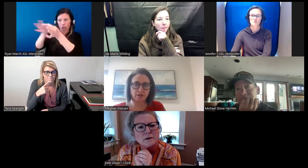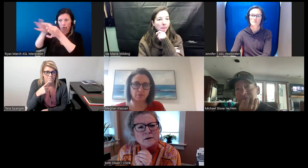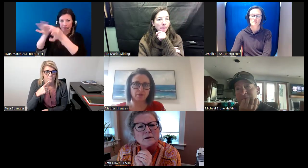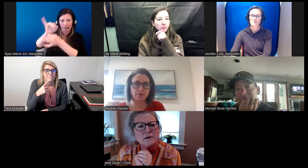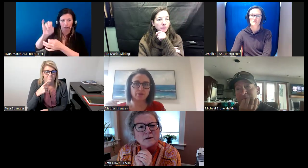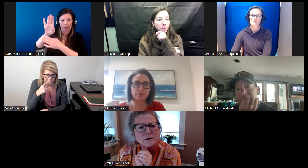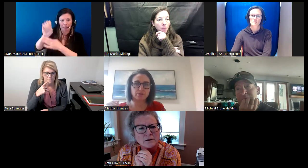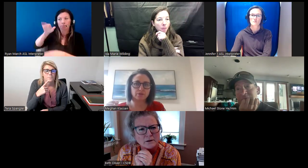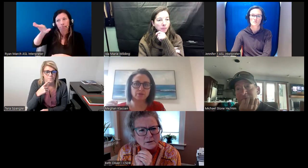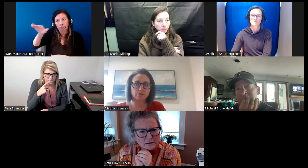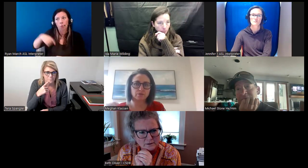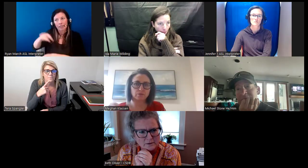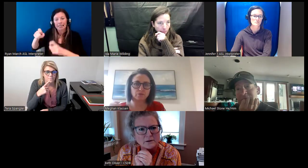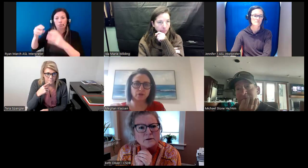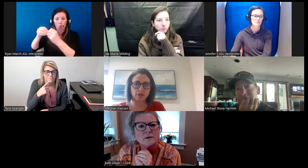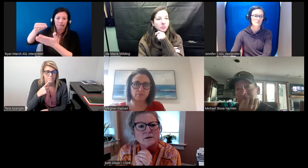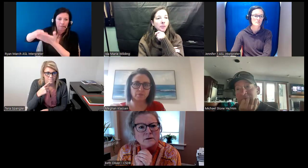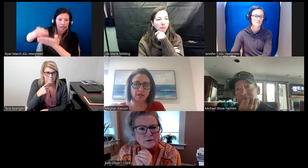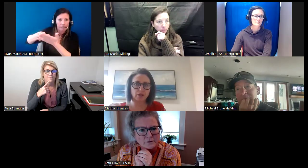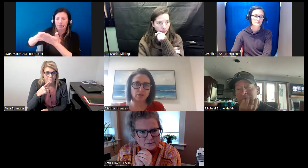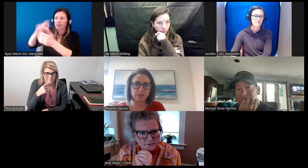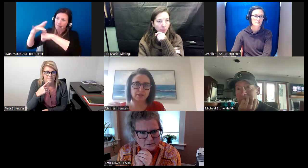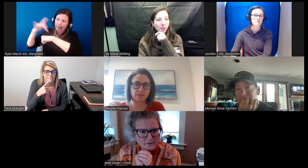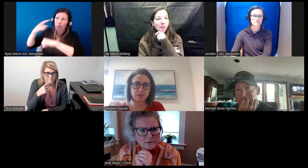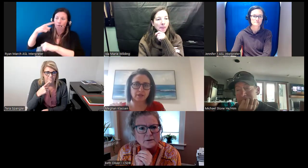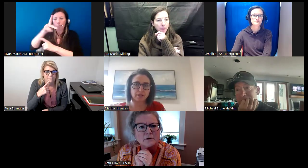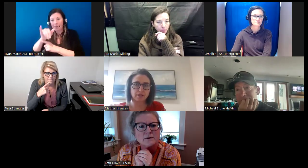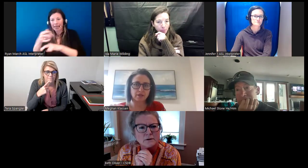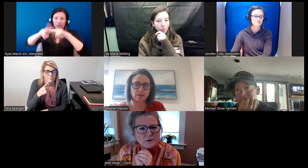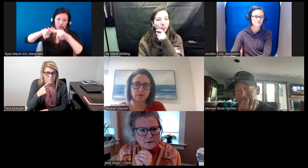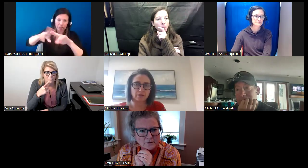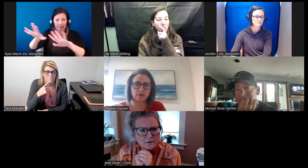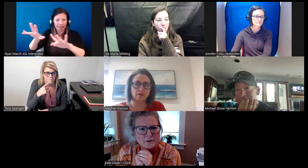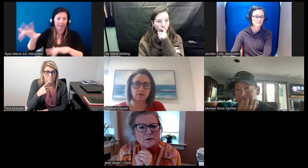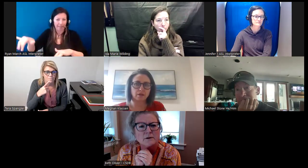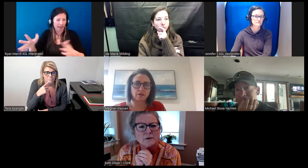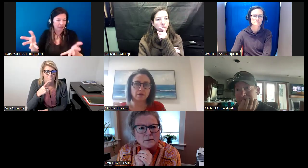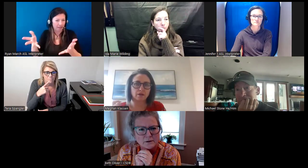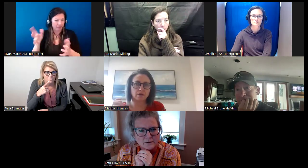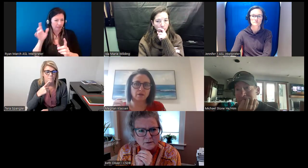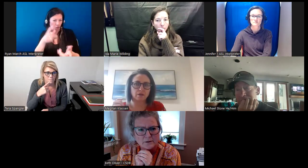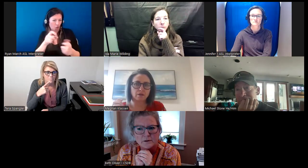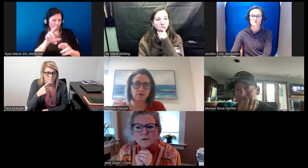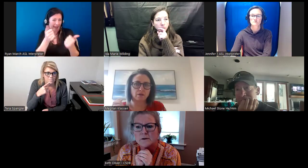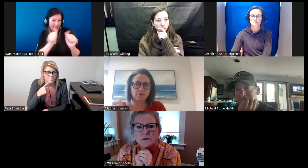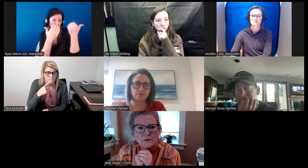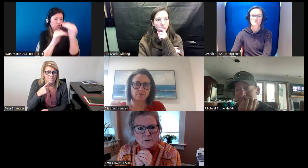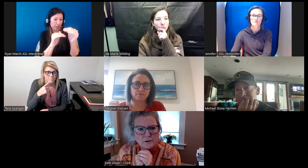be available for pay increases? Mm-hmm. Mm-hmm.